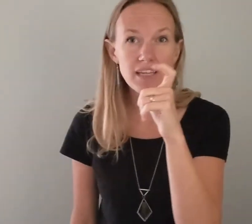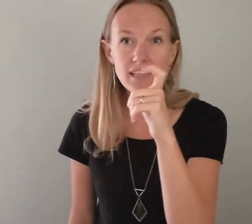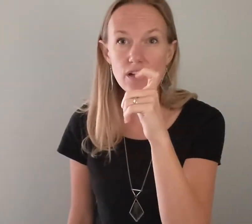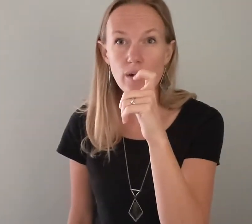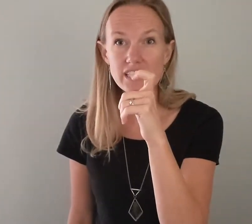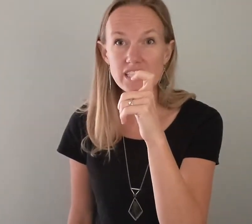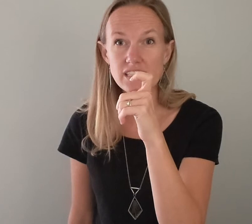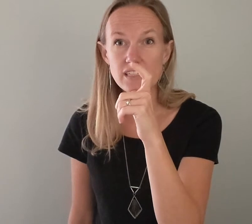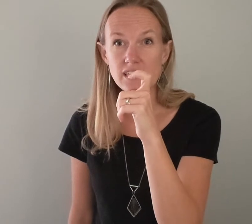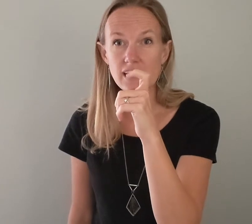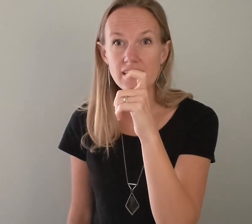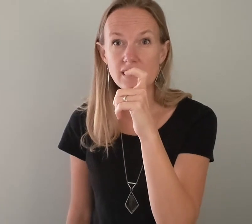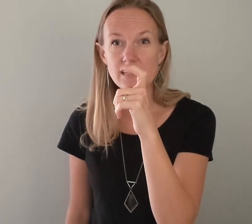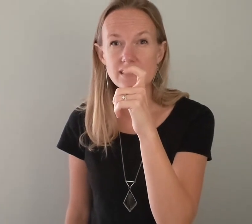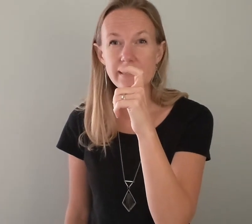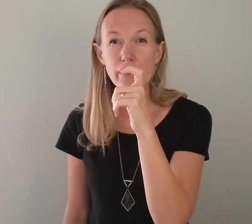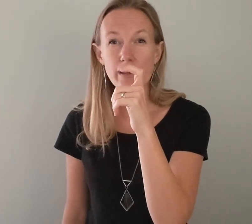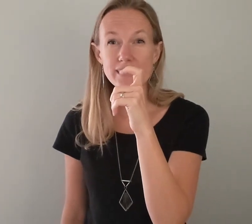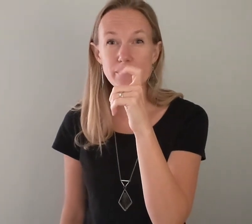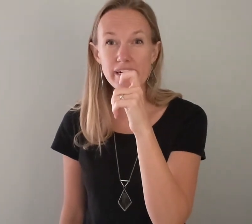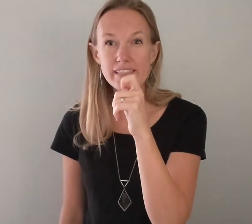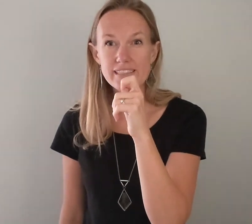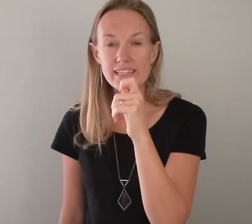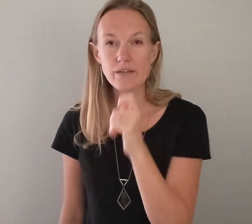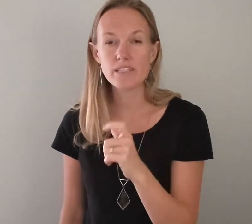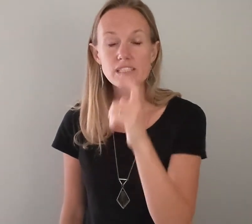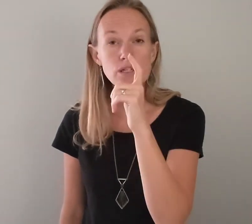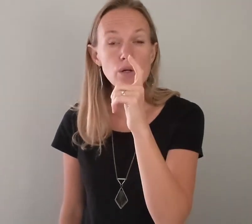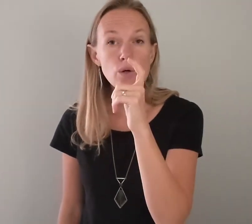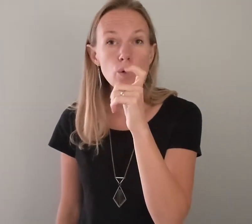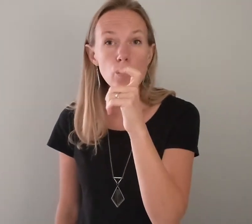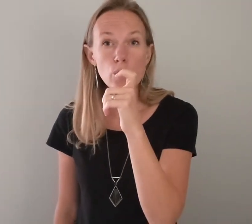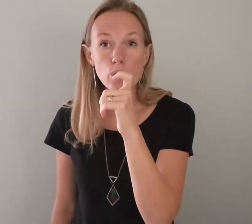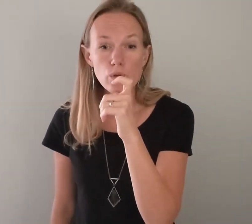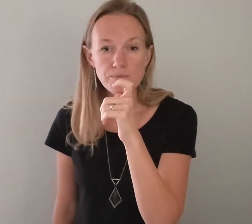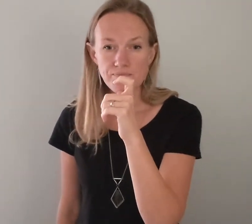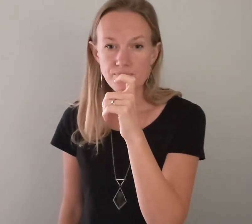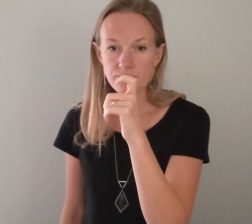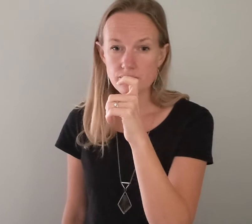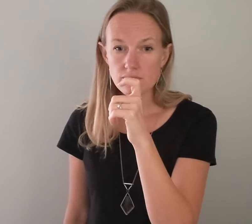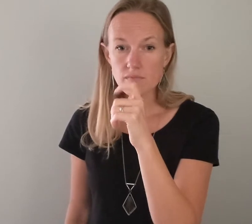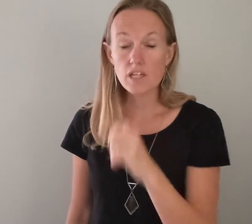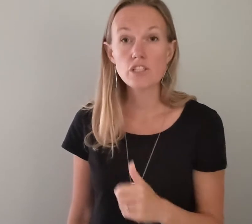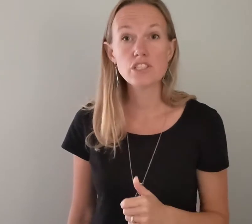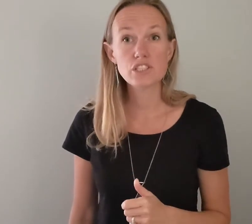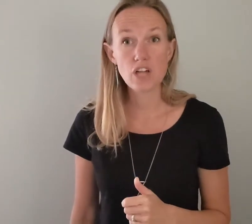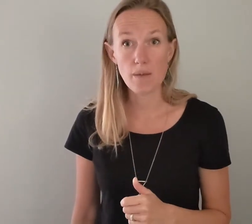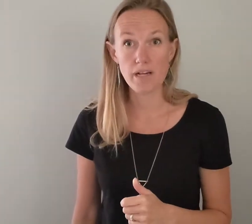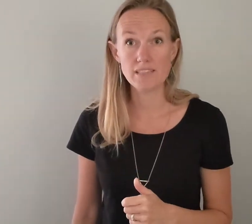that question, okay? It's like a question mark in sign language. Who could stop us?